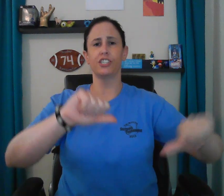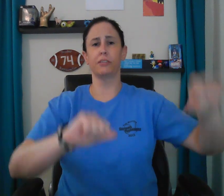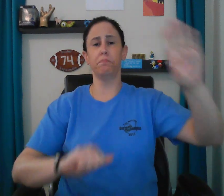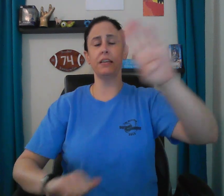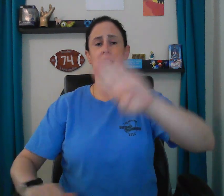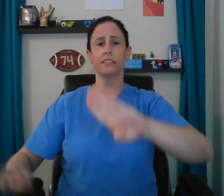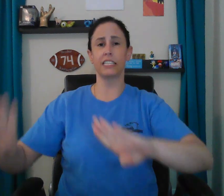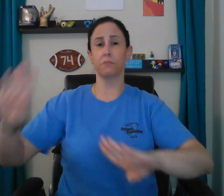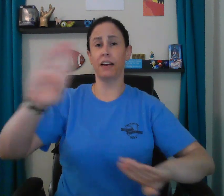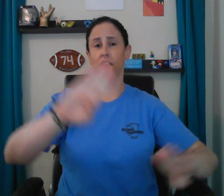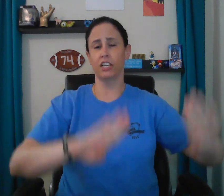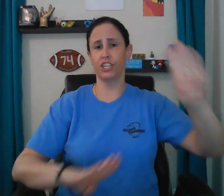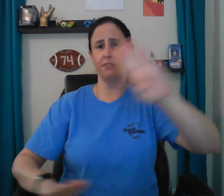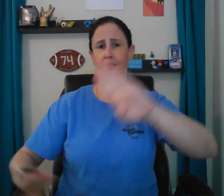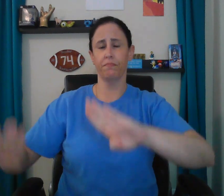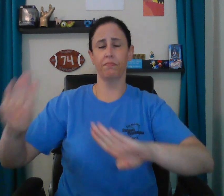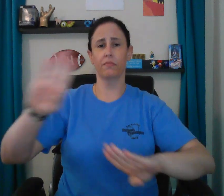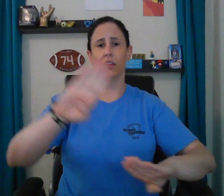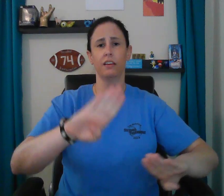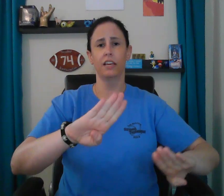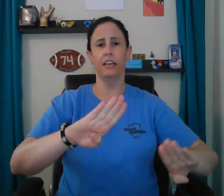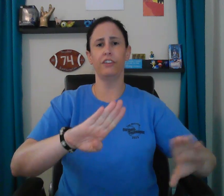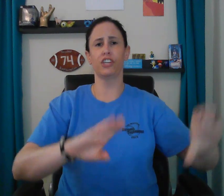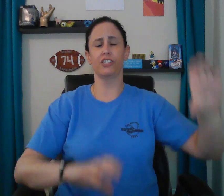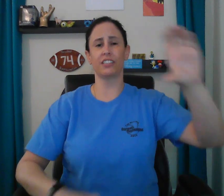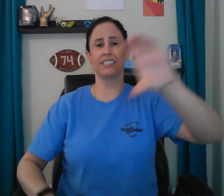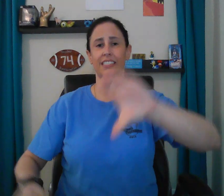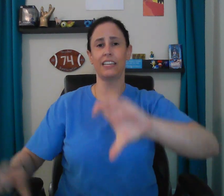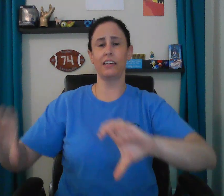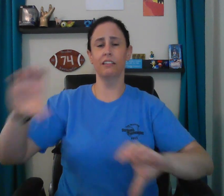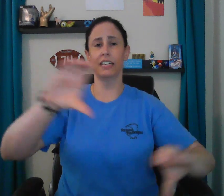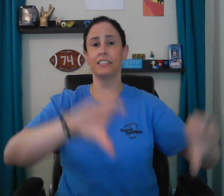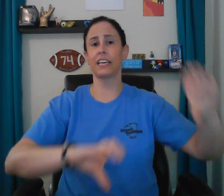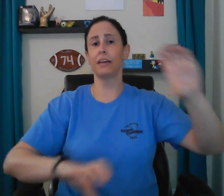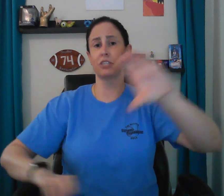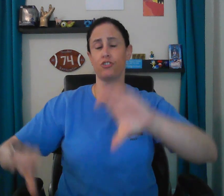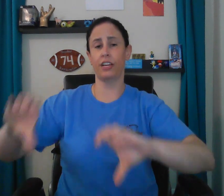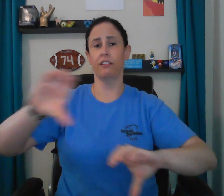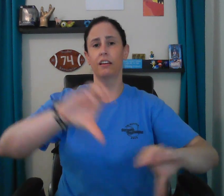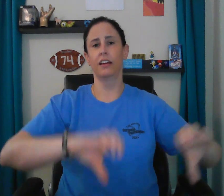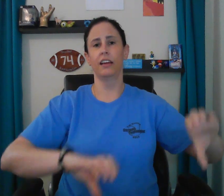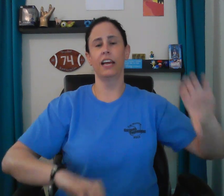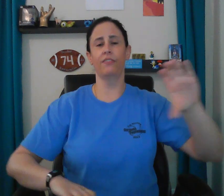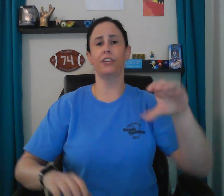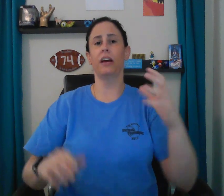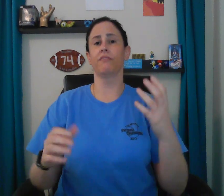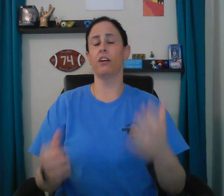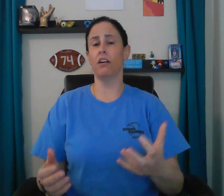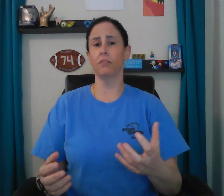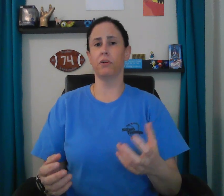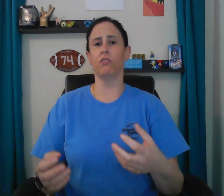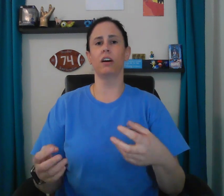it to B's, it's biology. If you change it to C, it's chemistry. And then you have the oddball